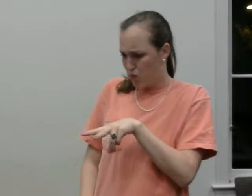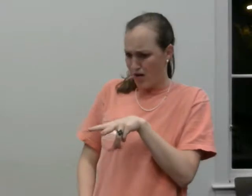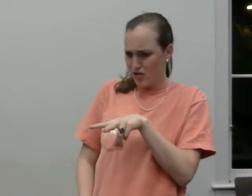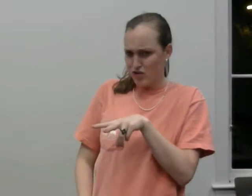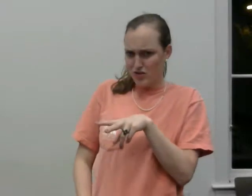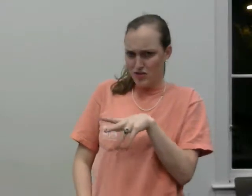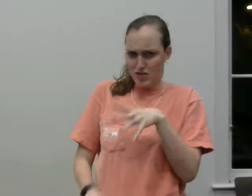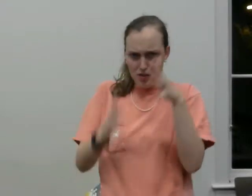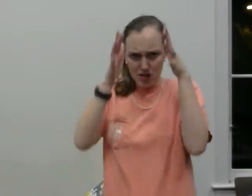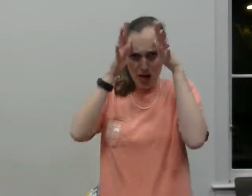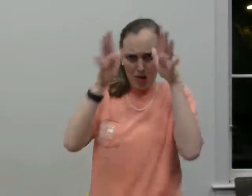was named Balsam.